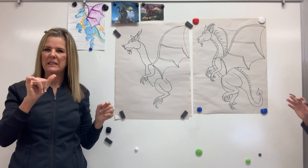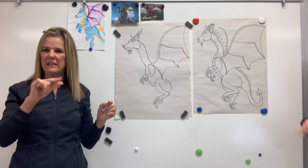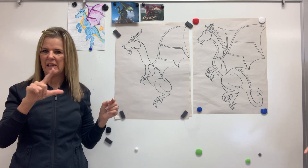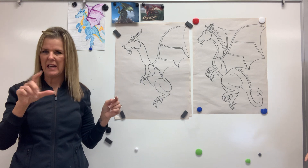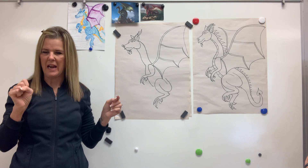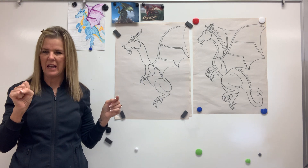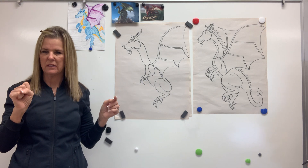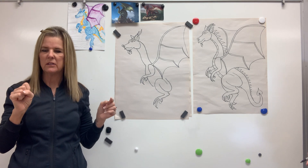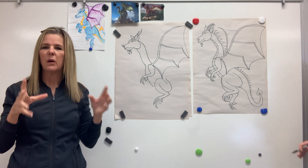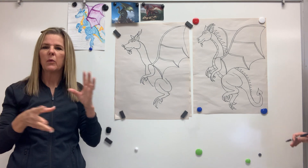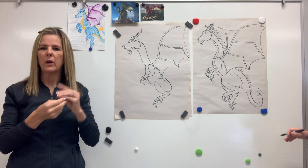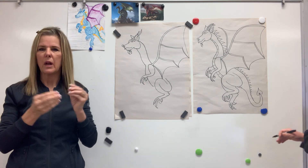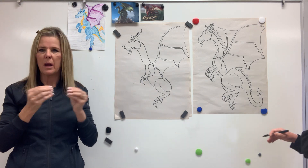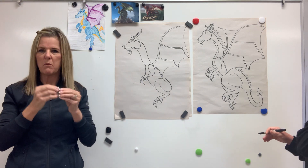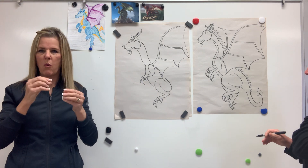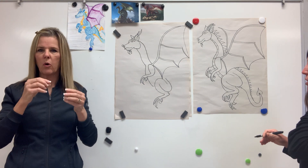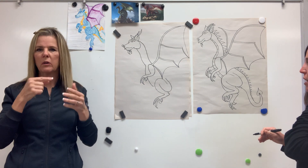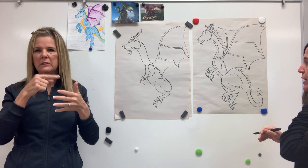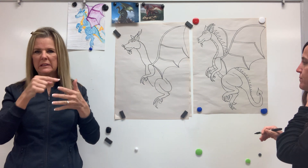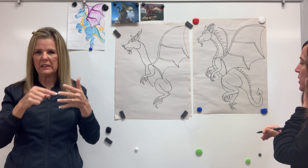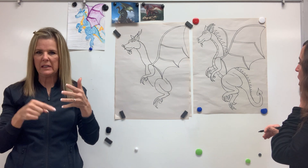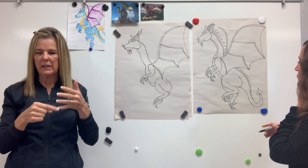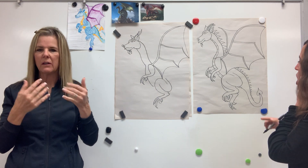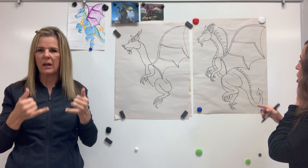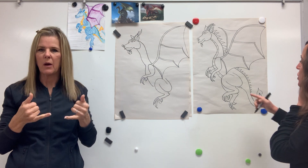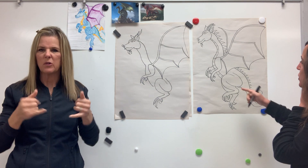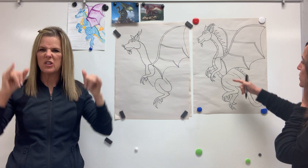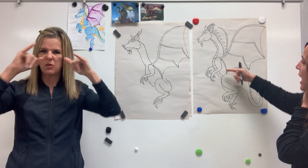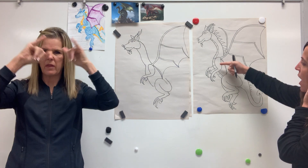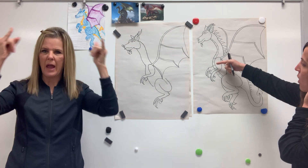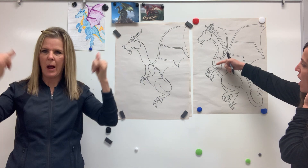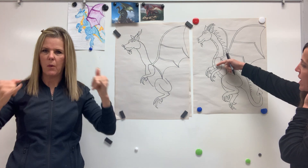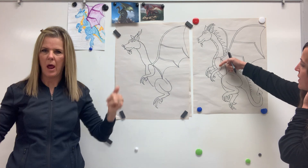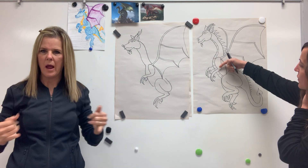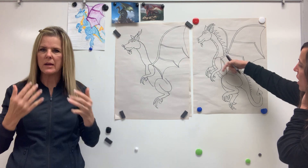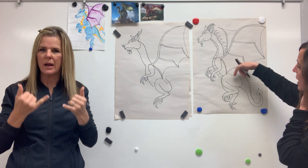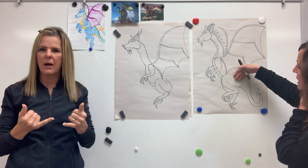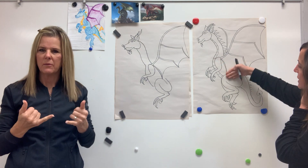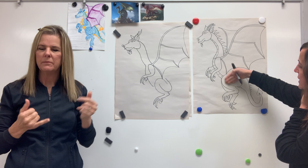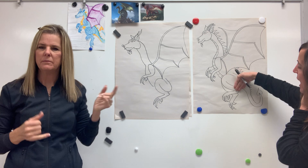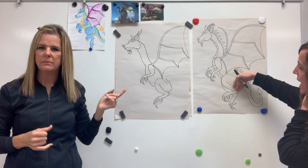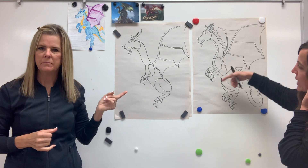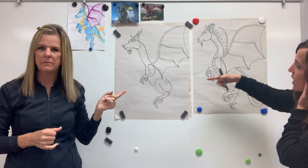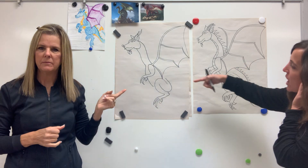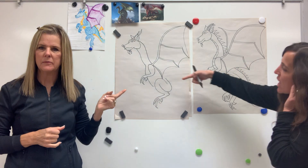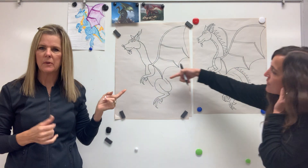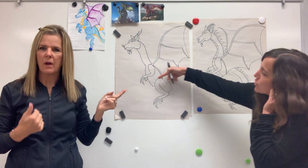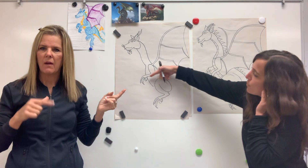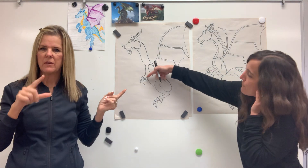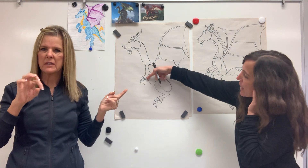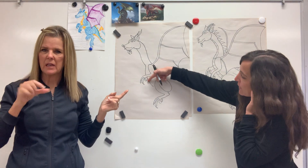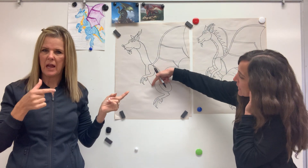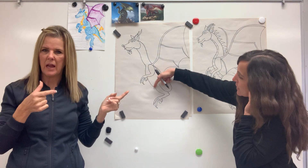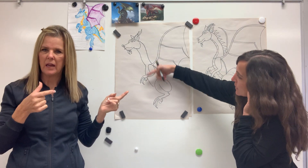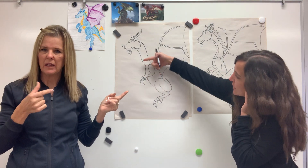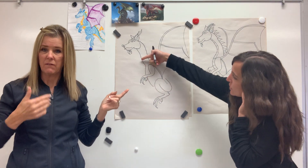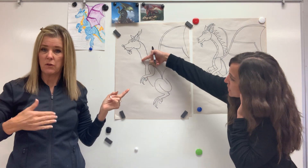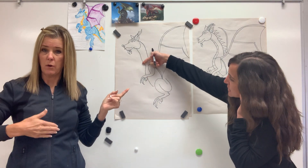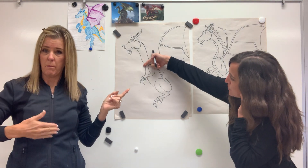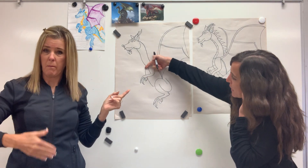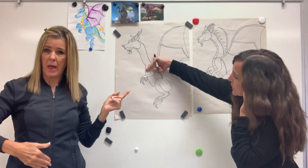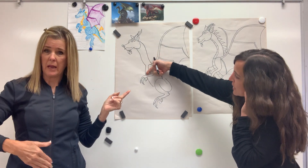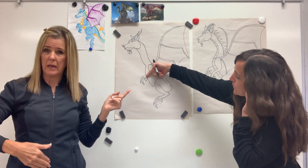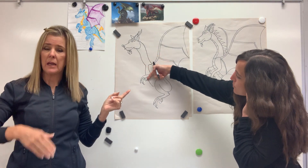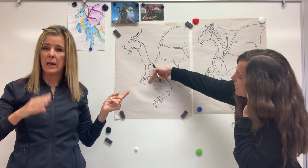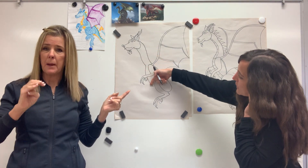And we're gonna add more detail here in just a minute. We're just getting the outline. So now I have got his leg. If your belly, look